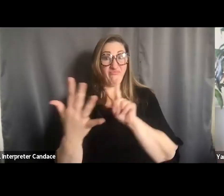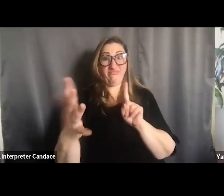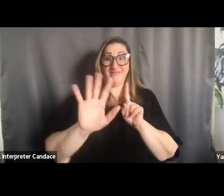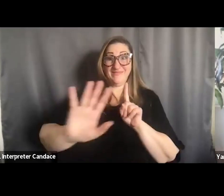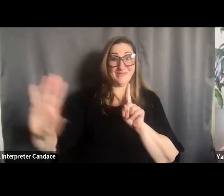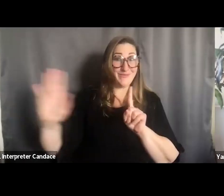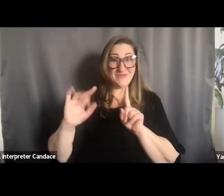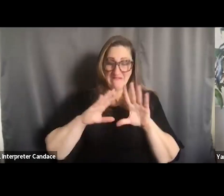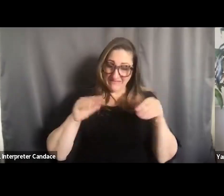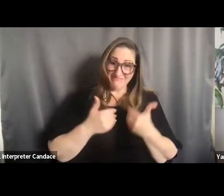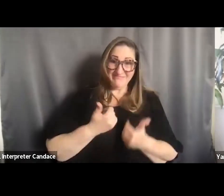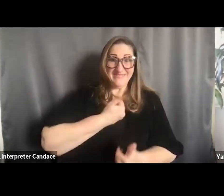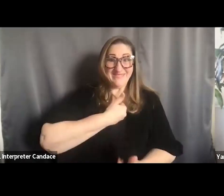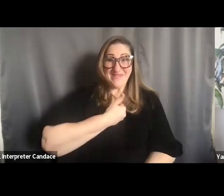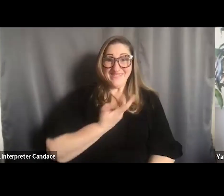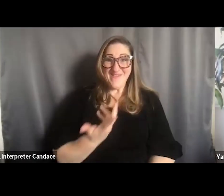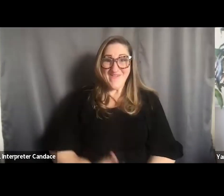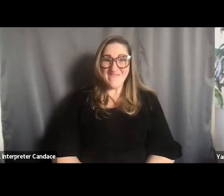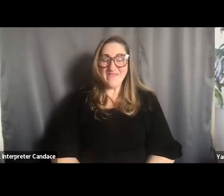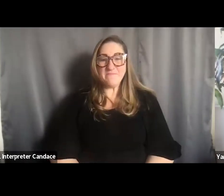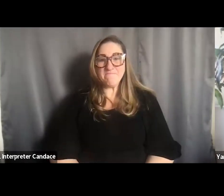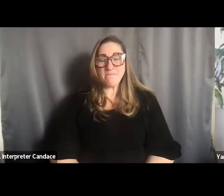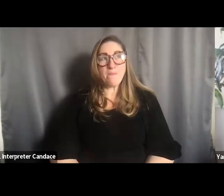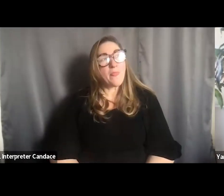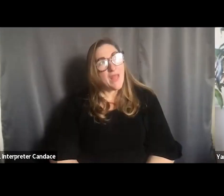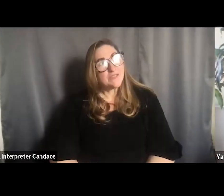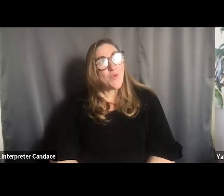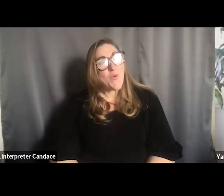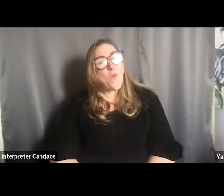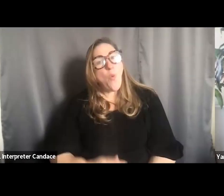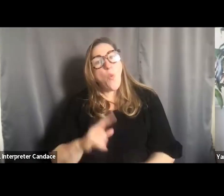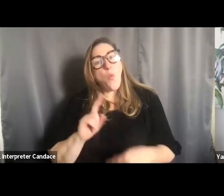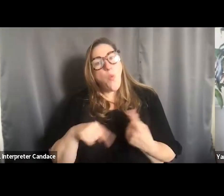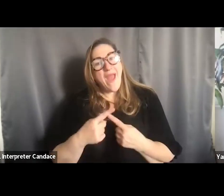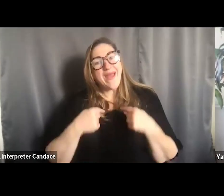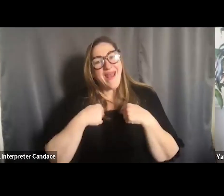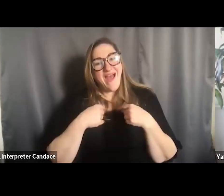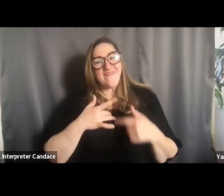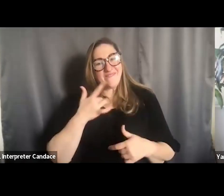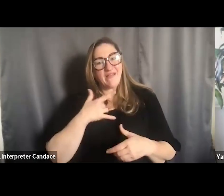not the questions or the muscle that we need to get stronger.